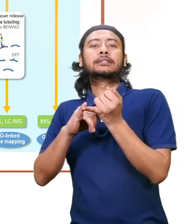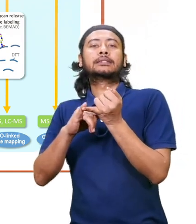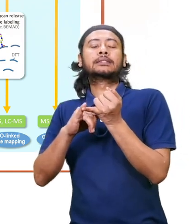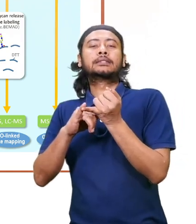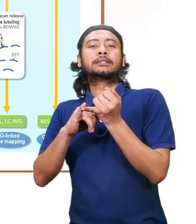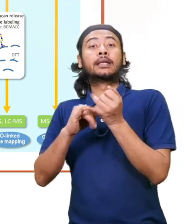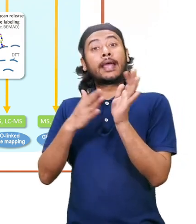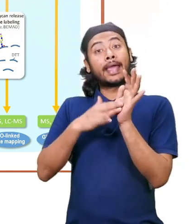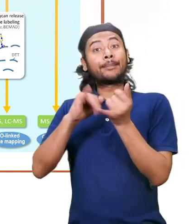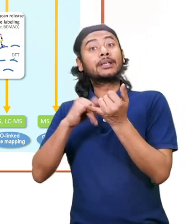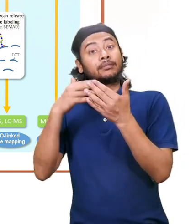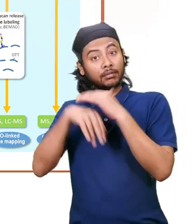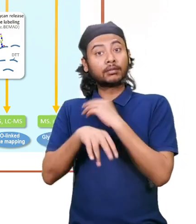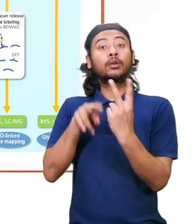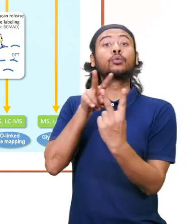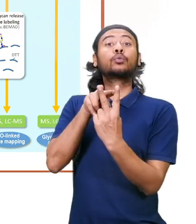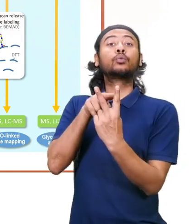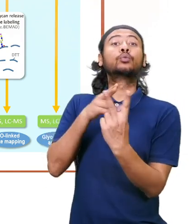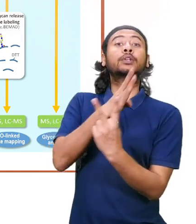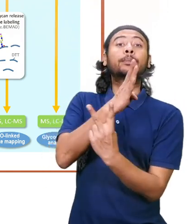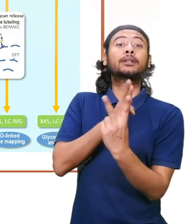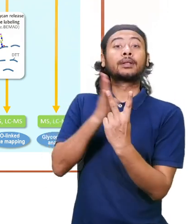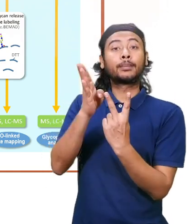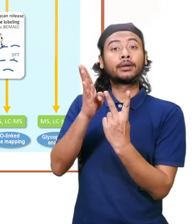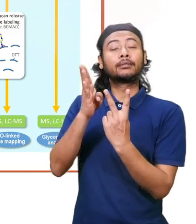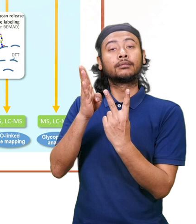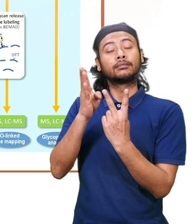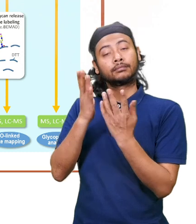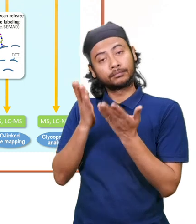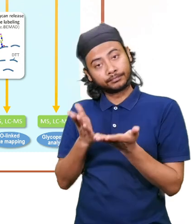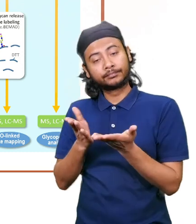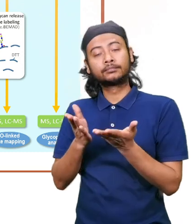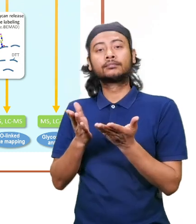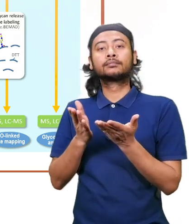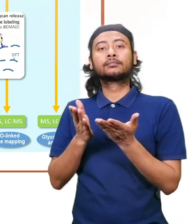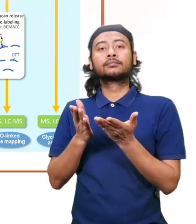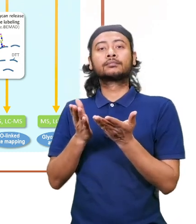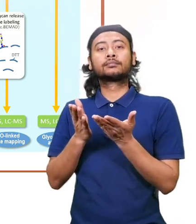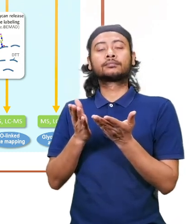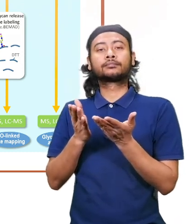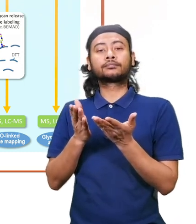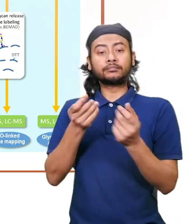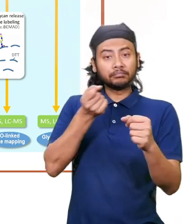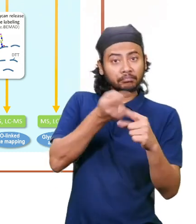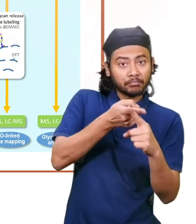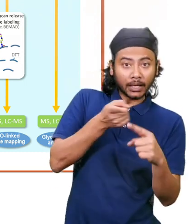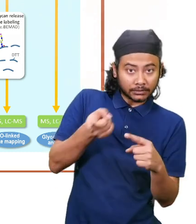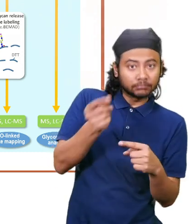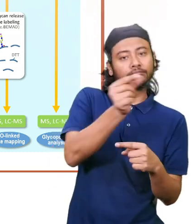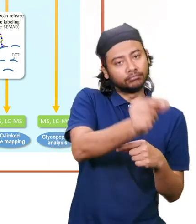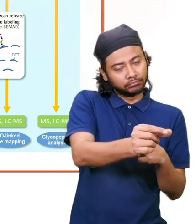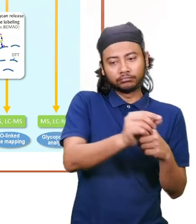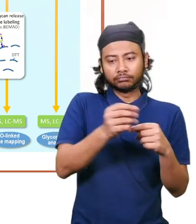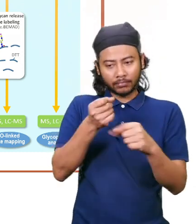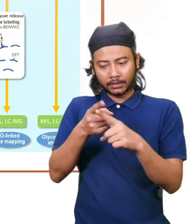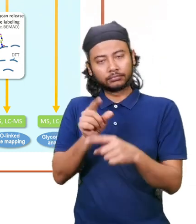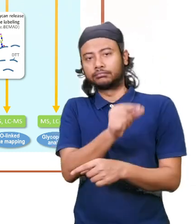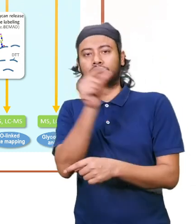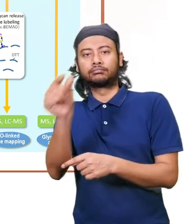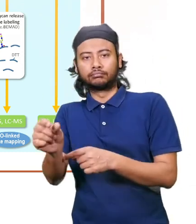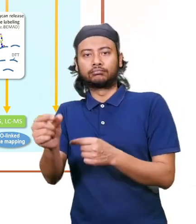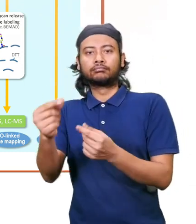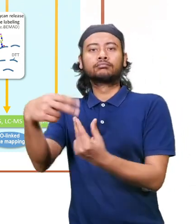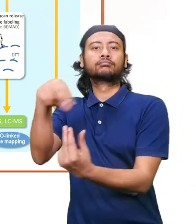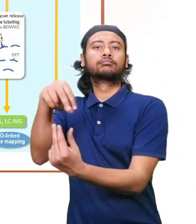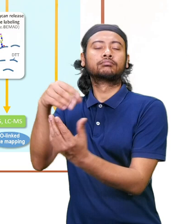by mass spec, either multi-MS or ESI-MS. So in the case